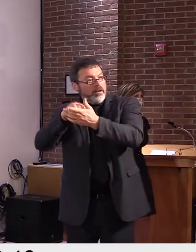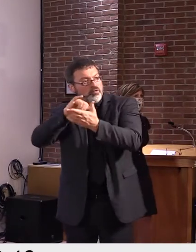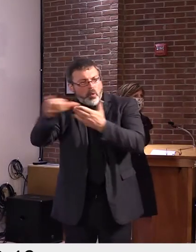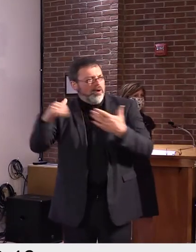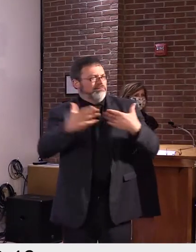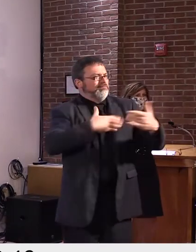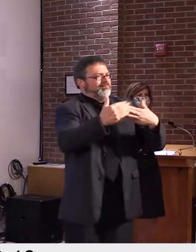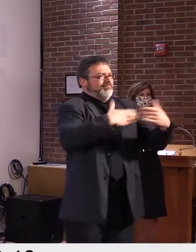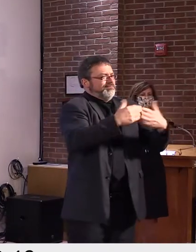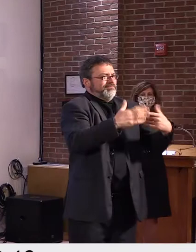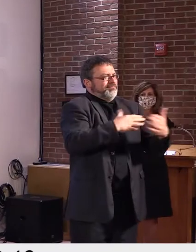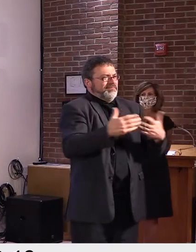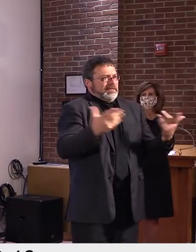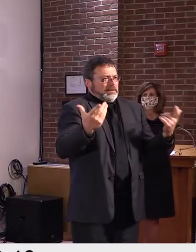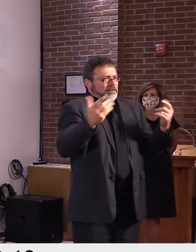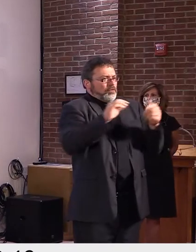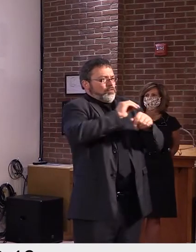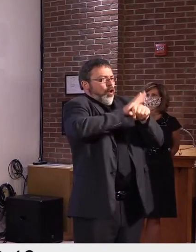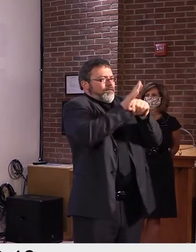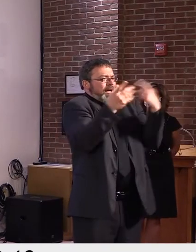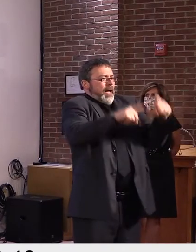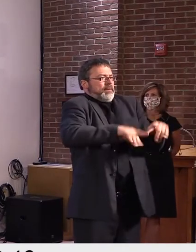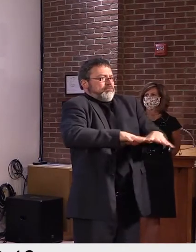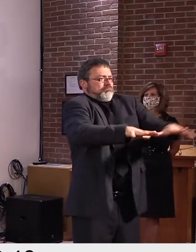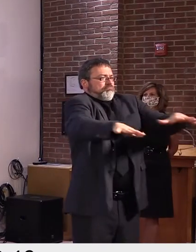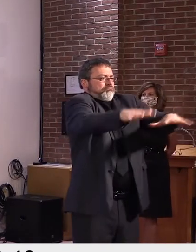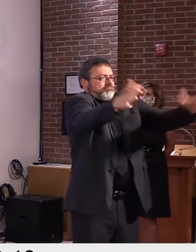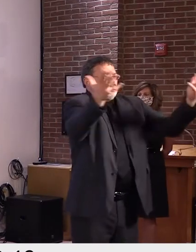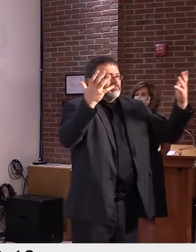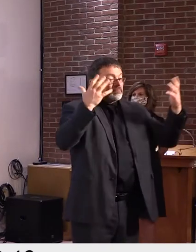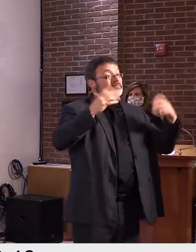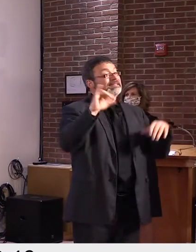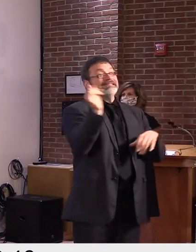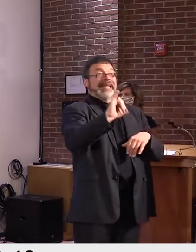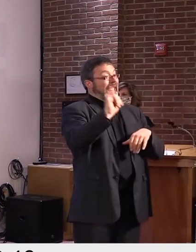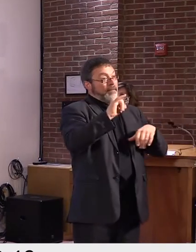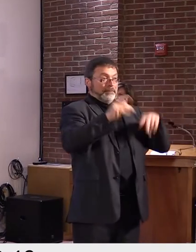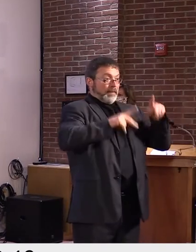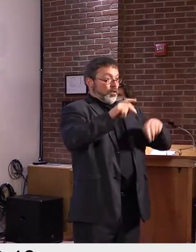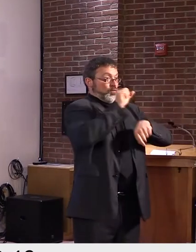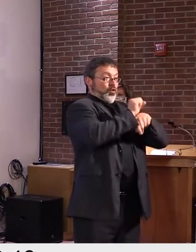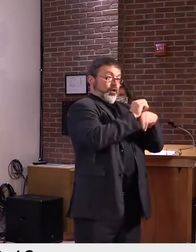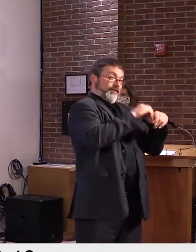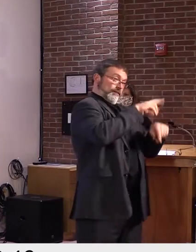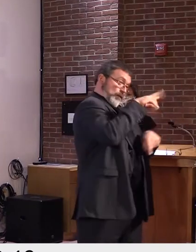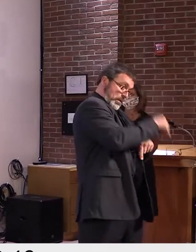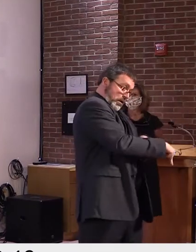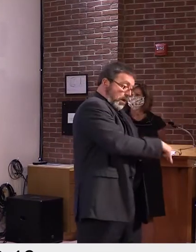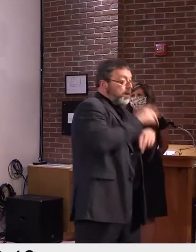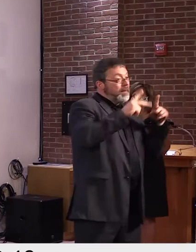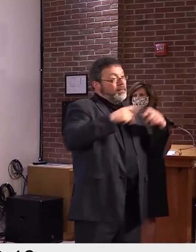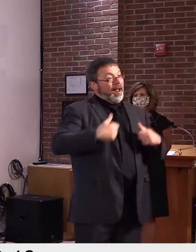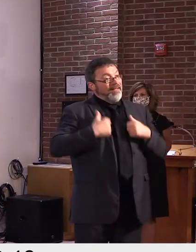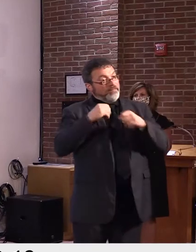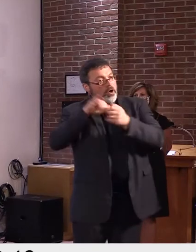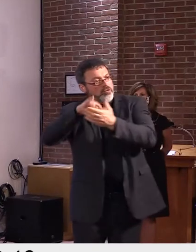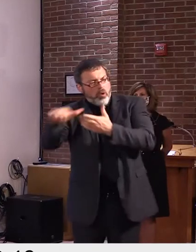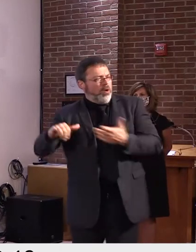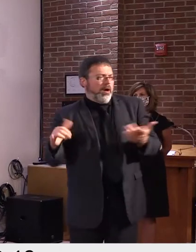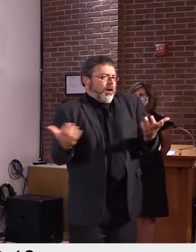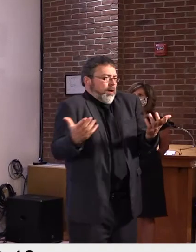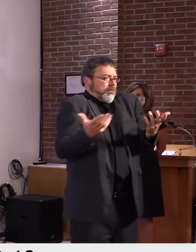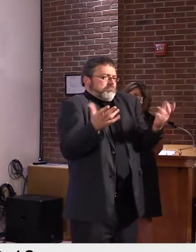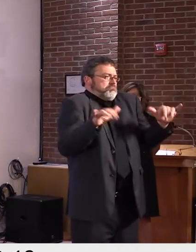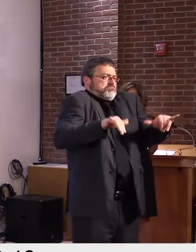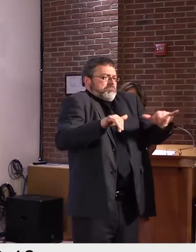like in many cases, there are people who work in one state and live just across the border in the other state. But all the